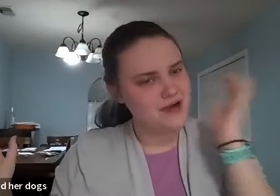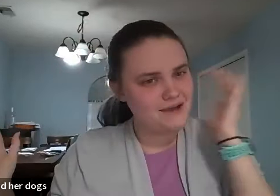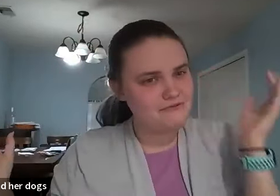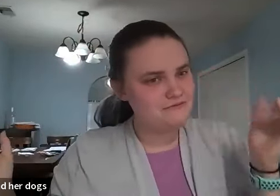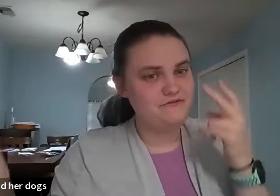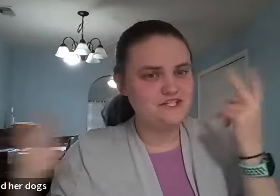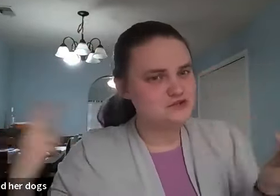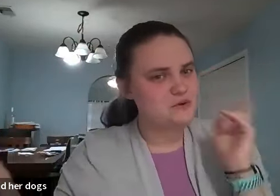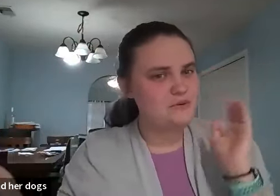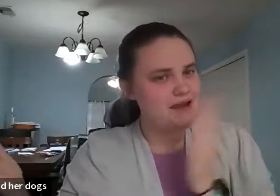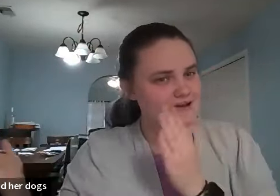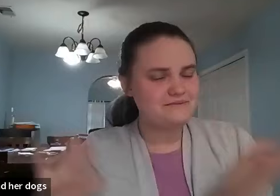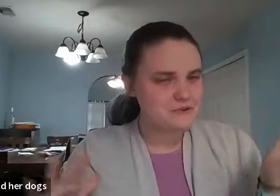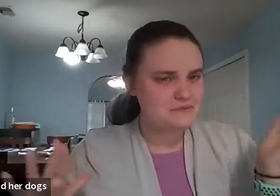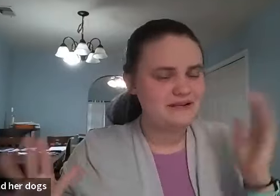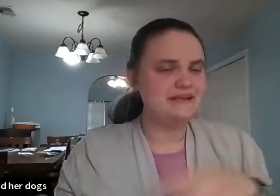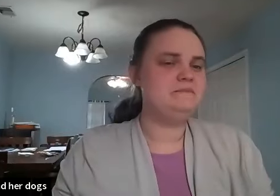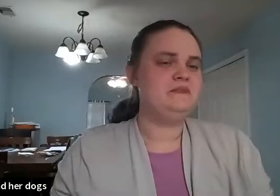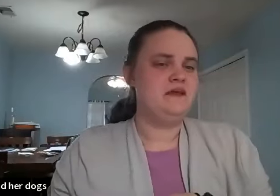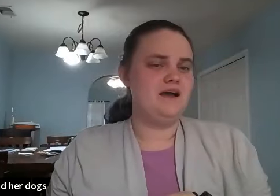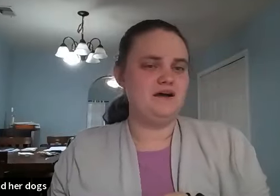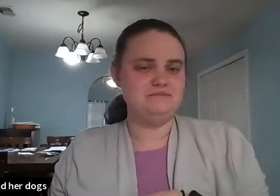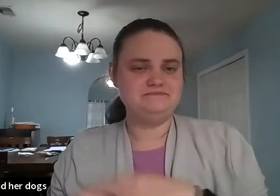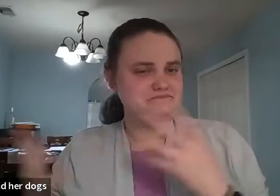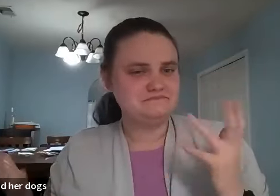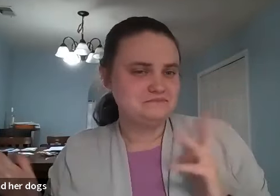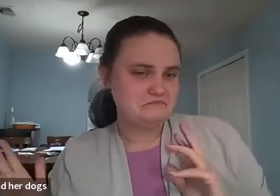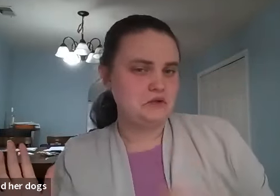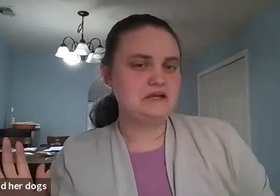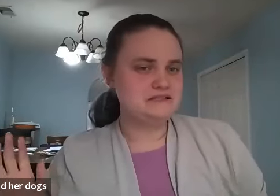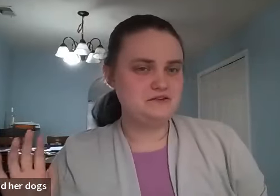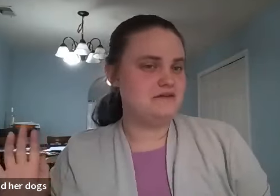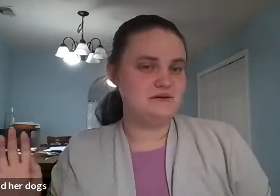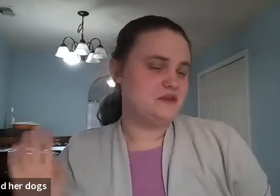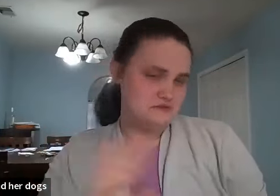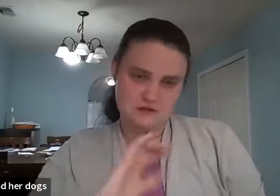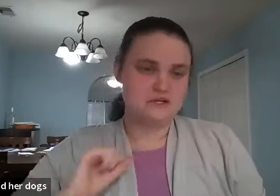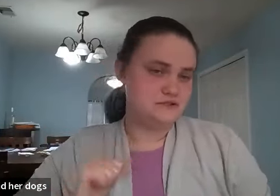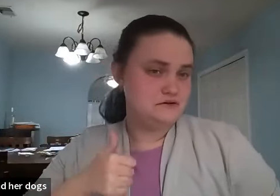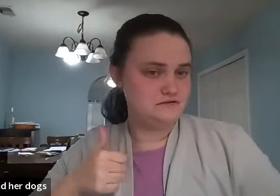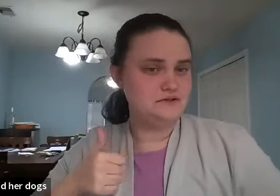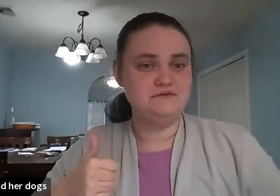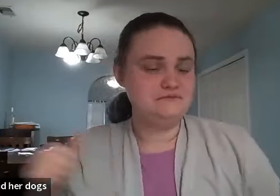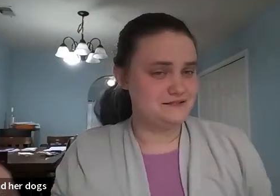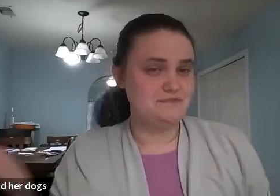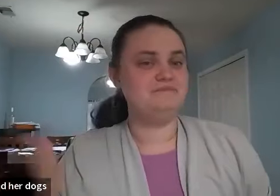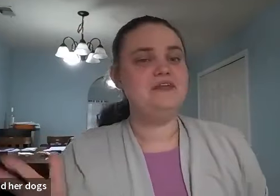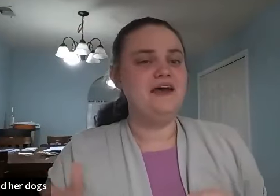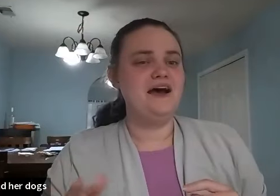my visual way of remembering it. You guys, if you have something else that works for you, good for you. That's mine.